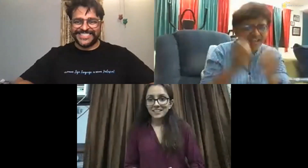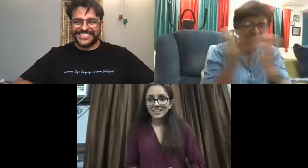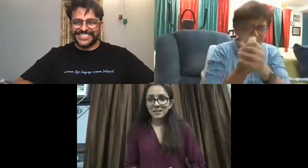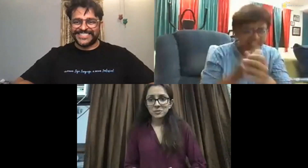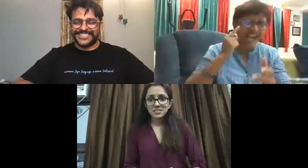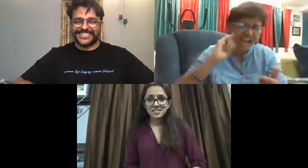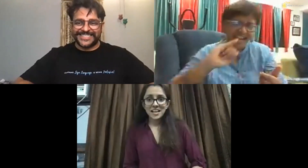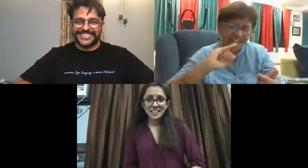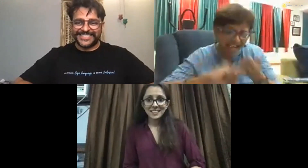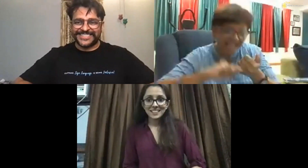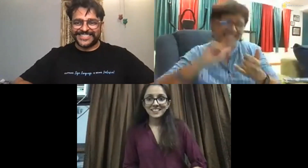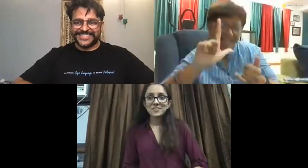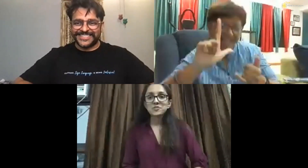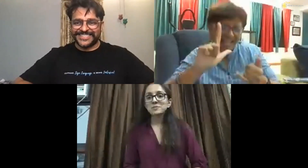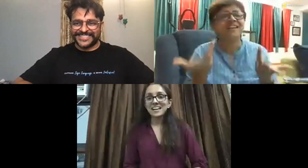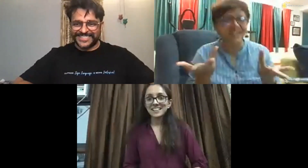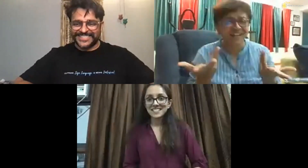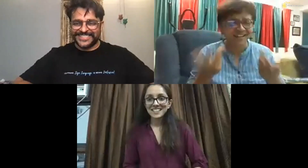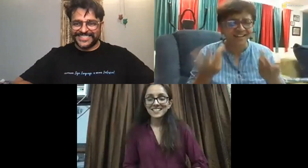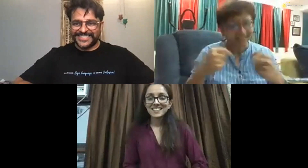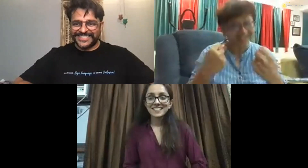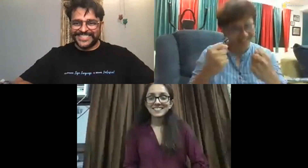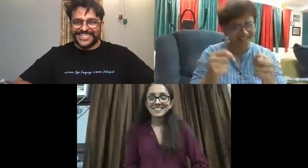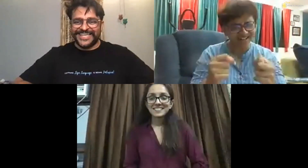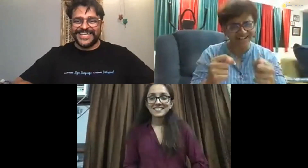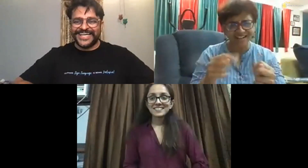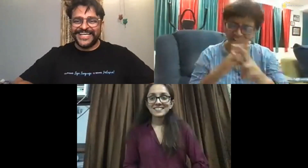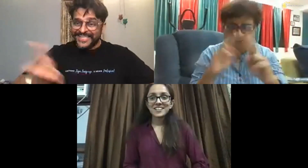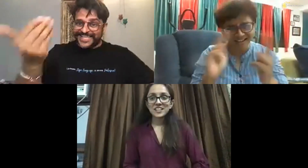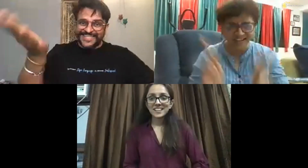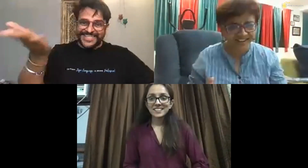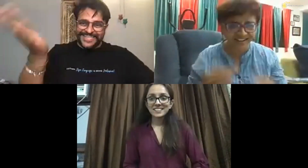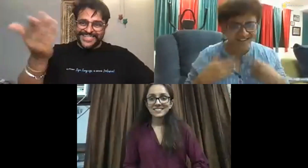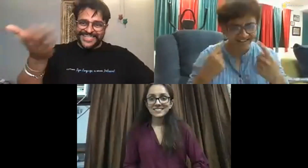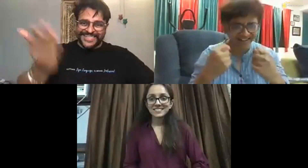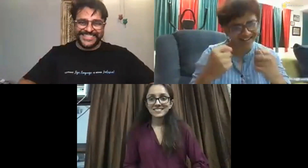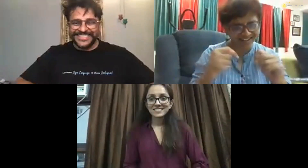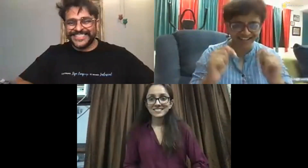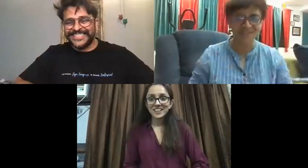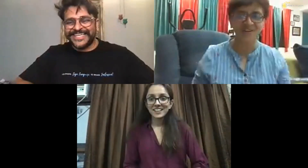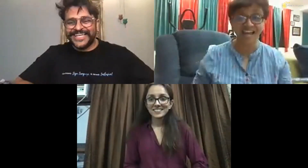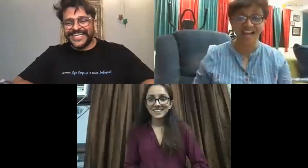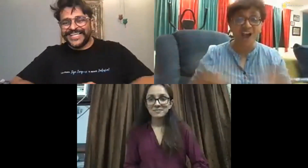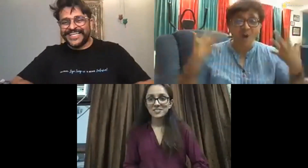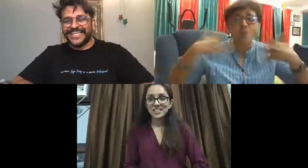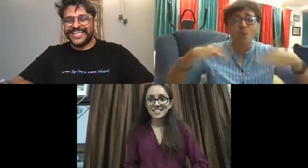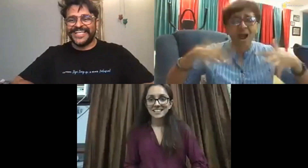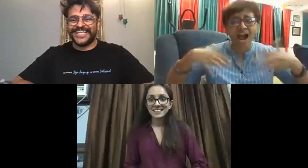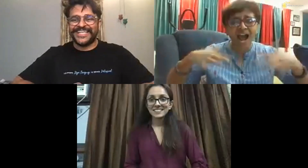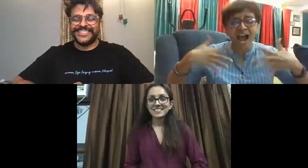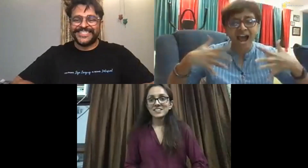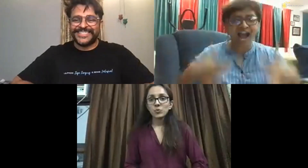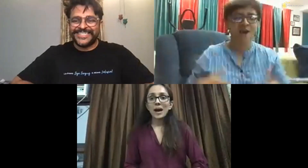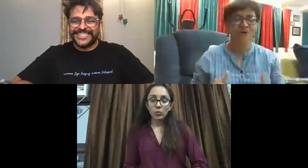I think I'm going to sign inclusion with ISL. I'll try that. Okay. I'm going to try